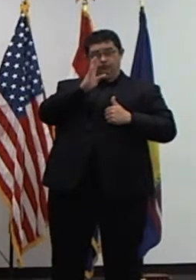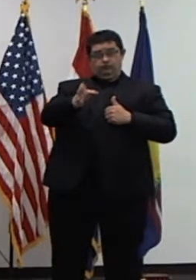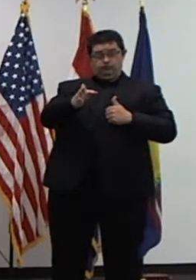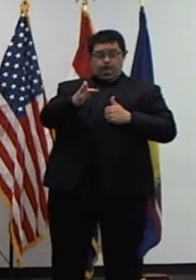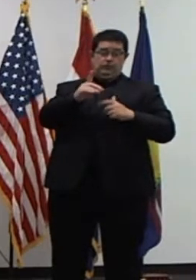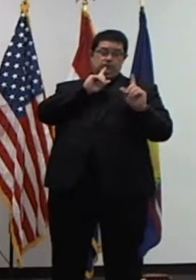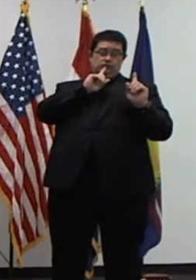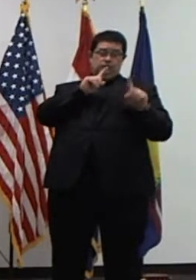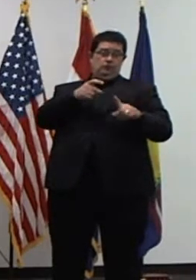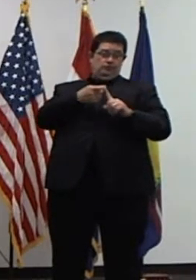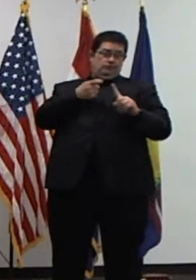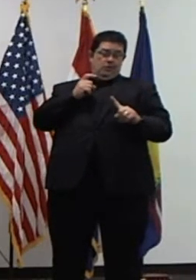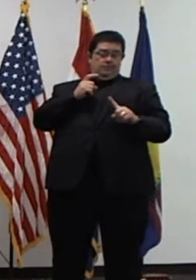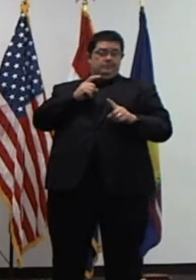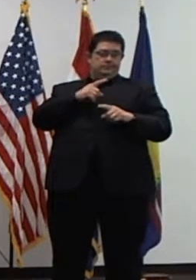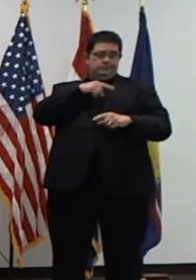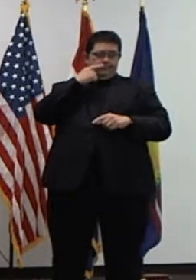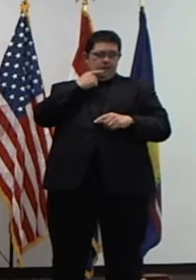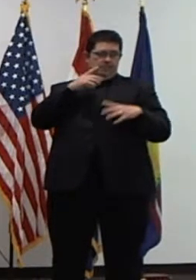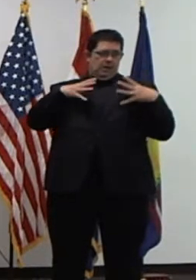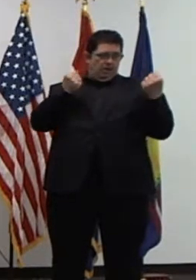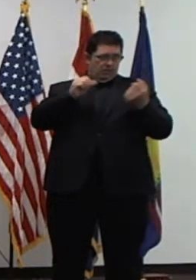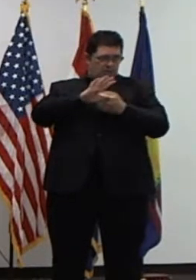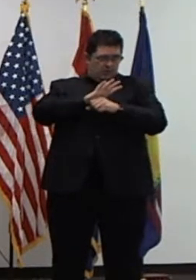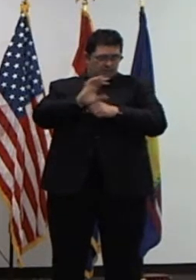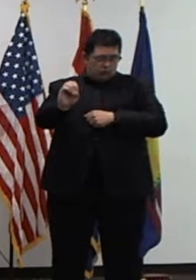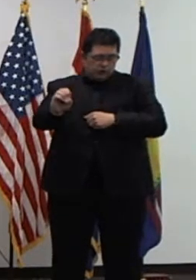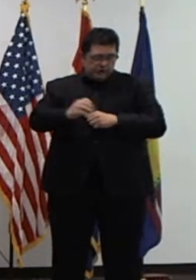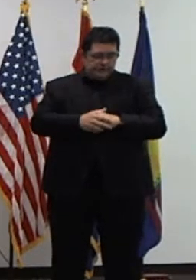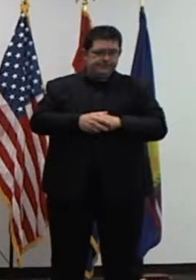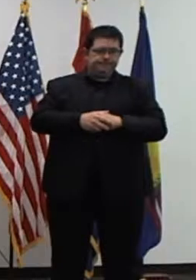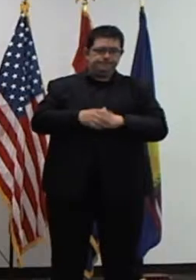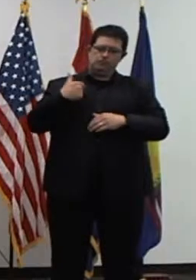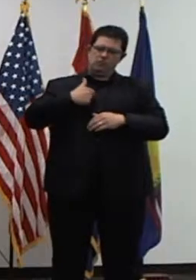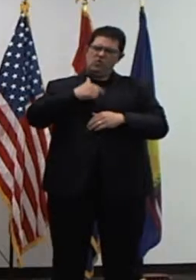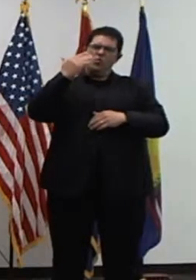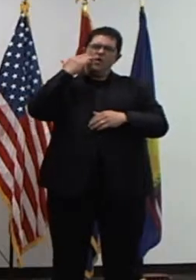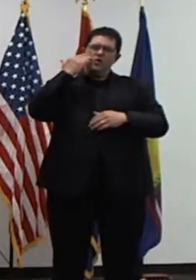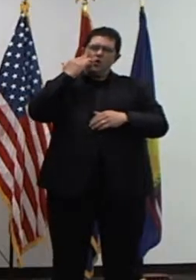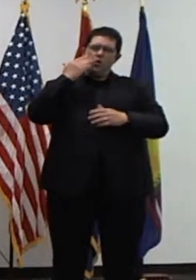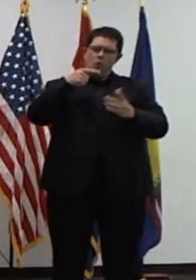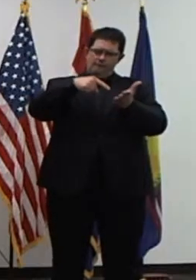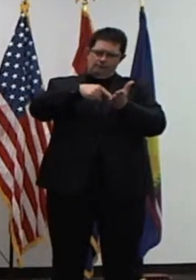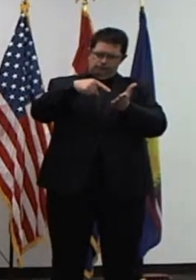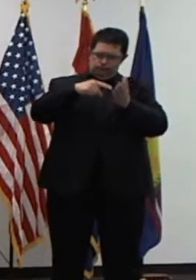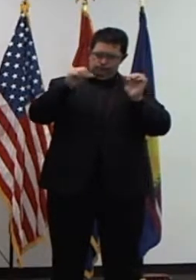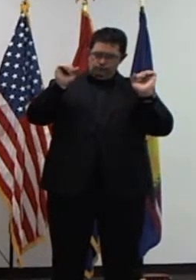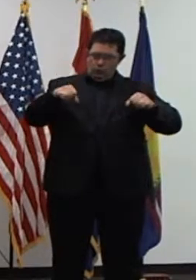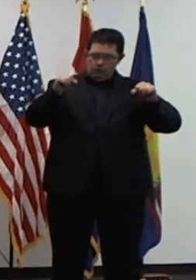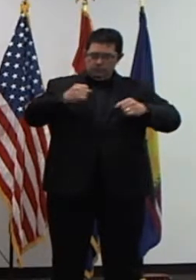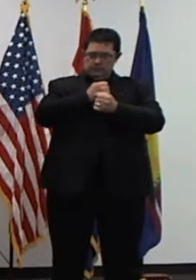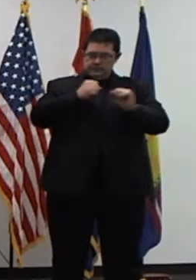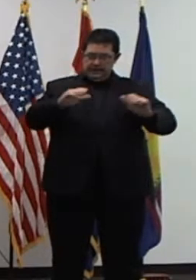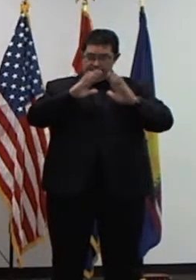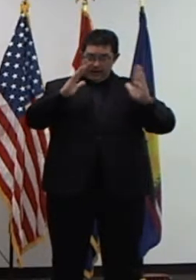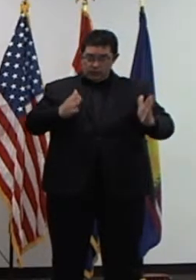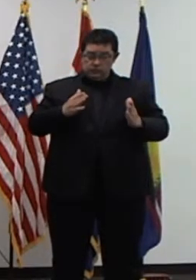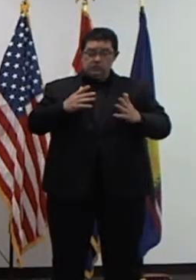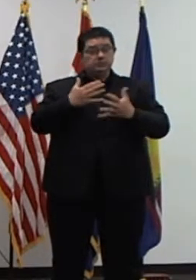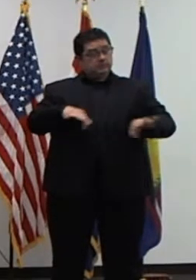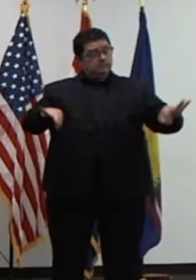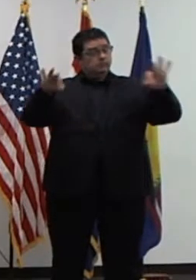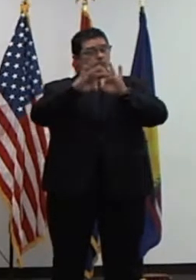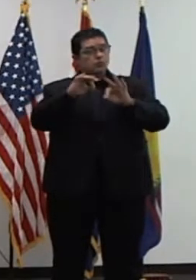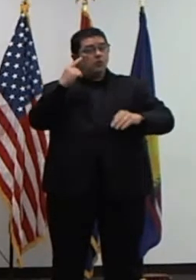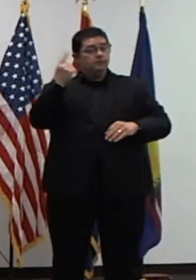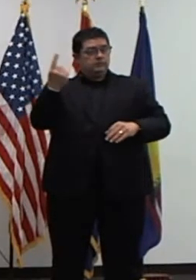emergency. We know that affordable and safe housing is a significant component of a person's health. When someone is safely